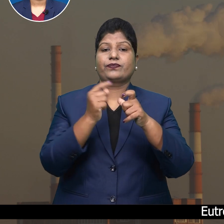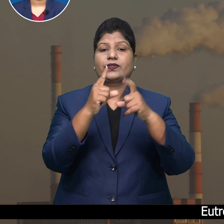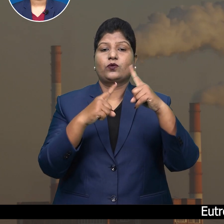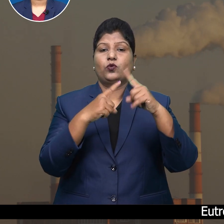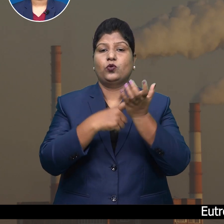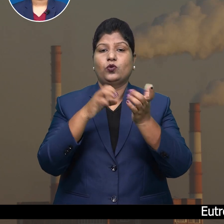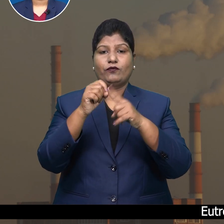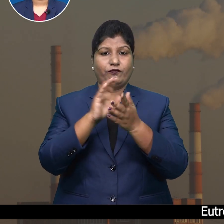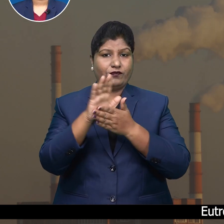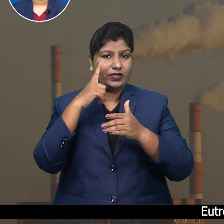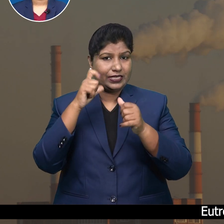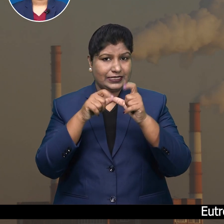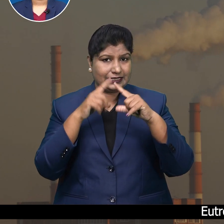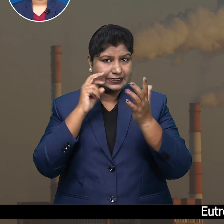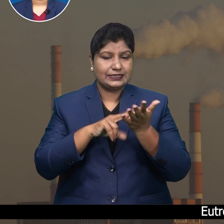eutrophication,